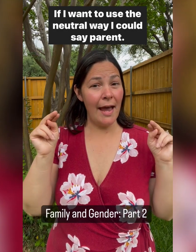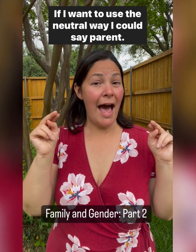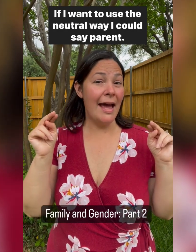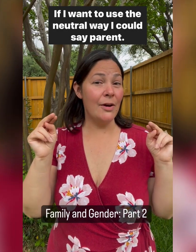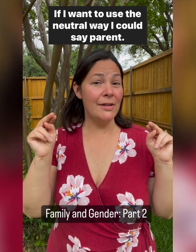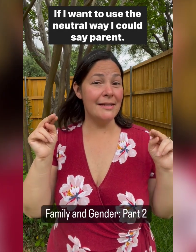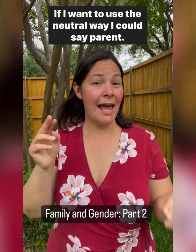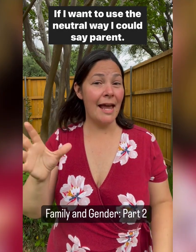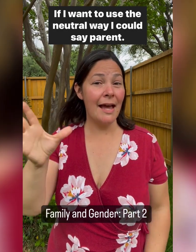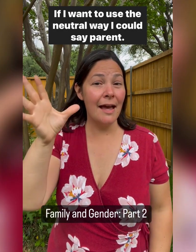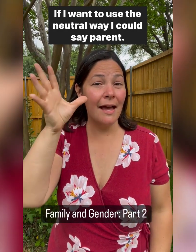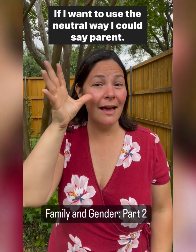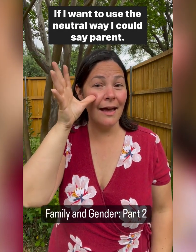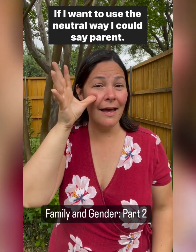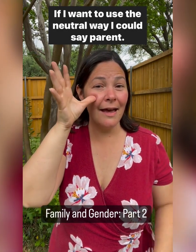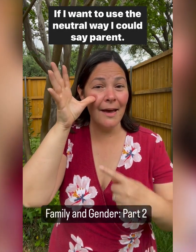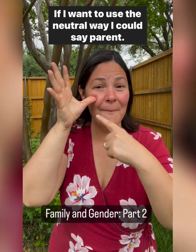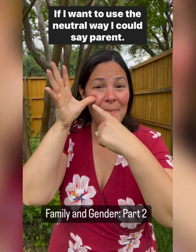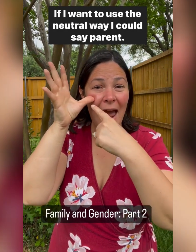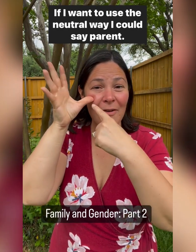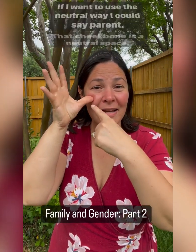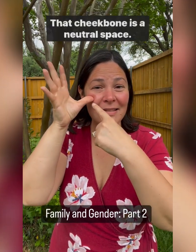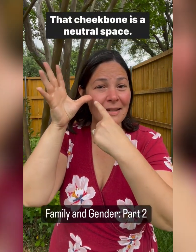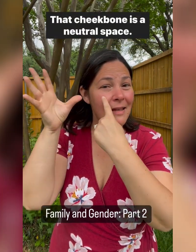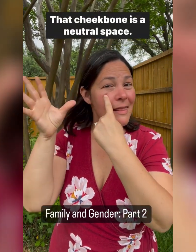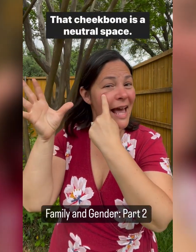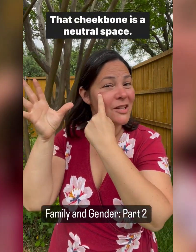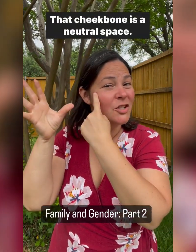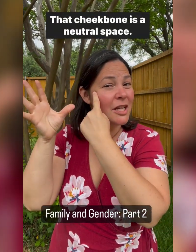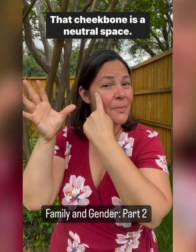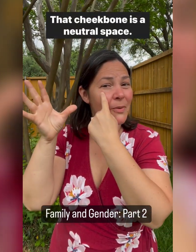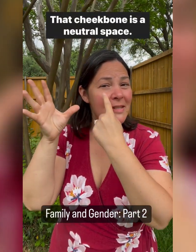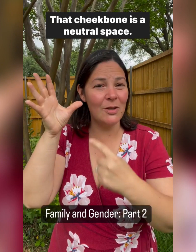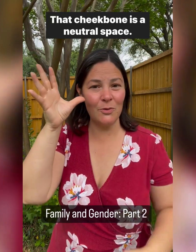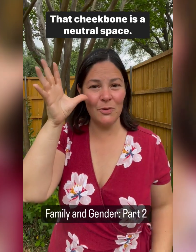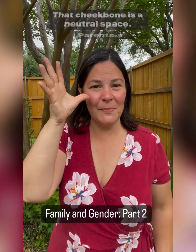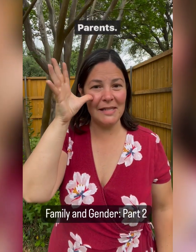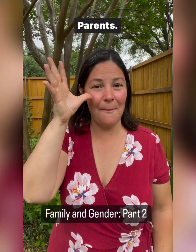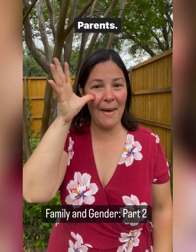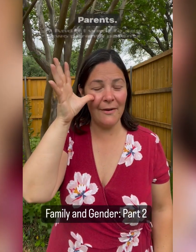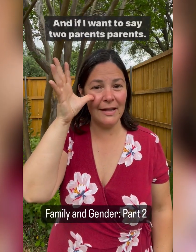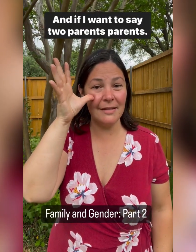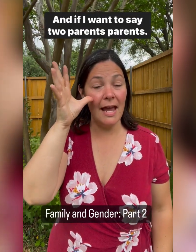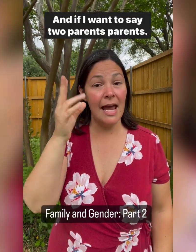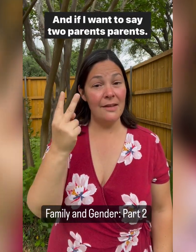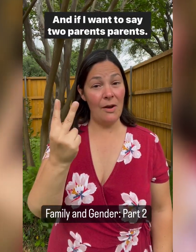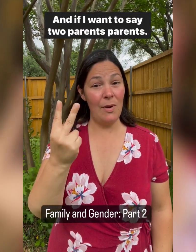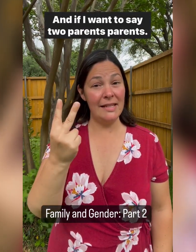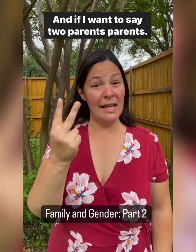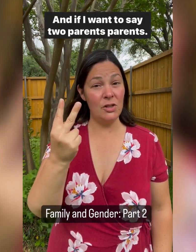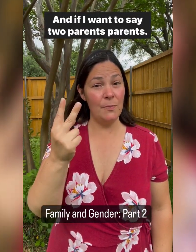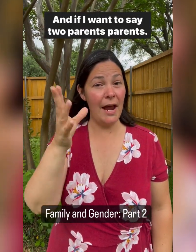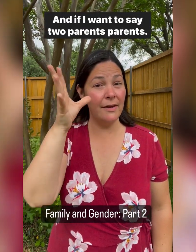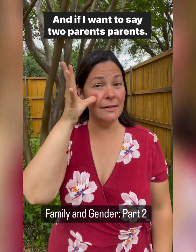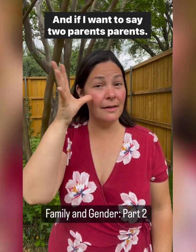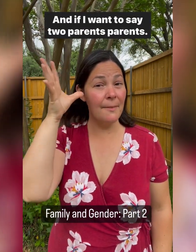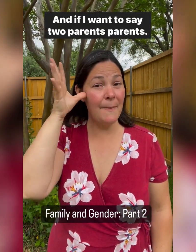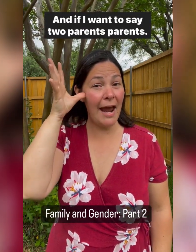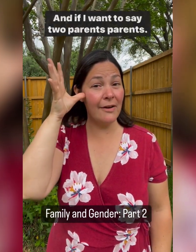I could say parent. That cheekbone is a neutral space, parent. And if I want to say two parents,